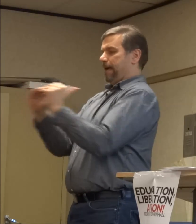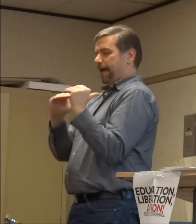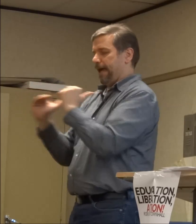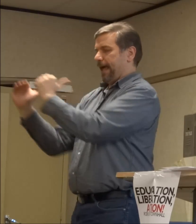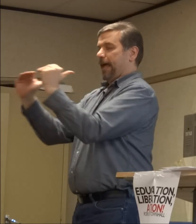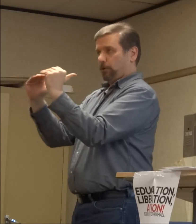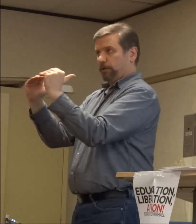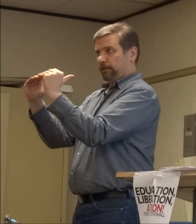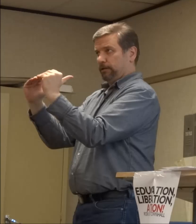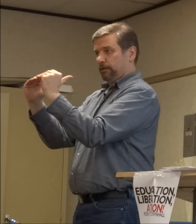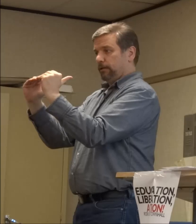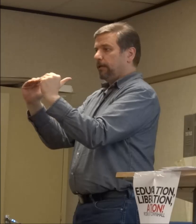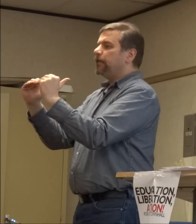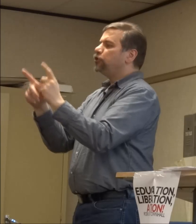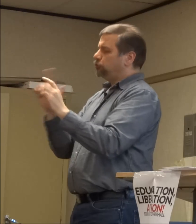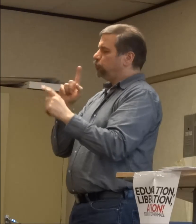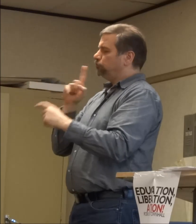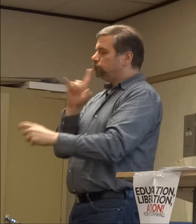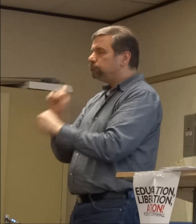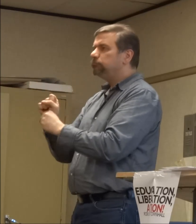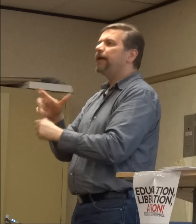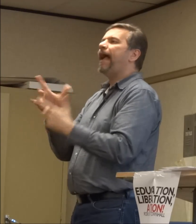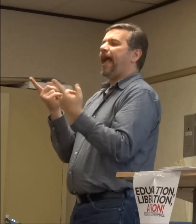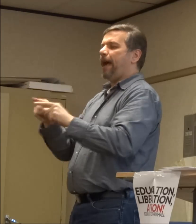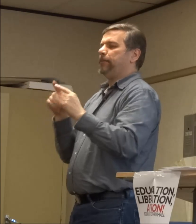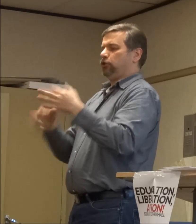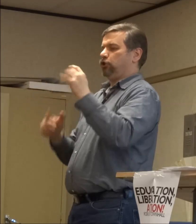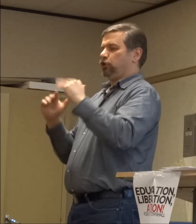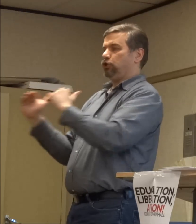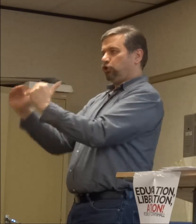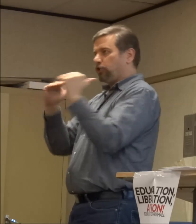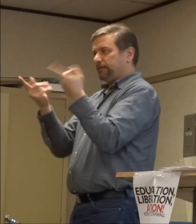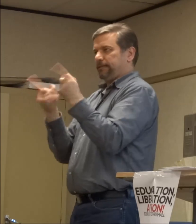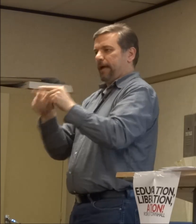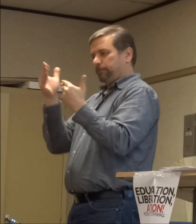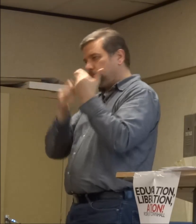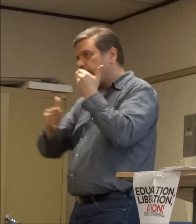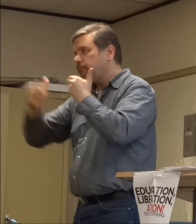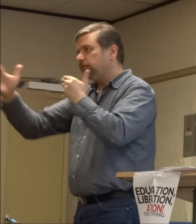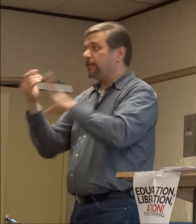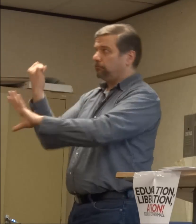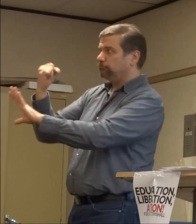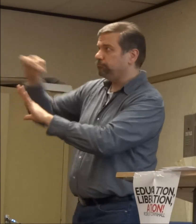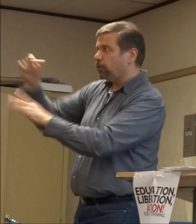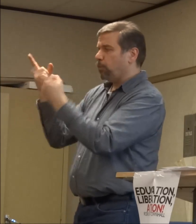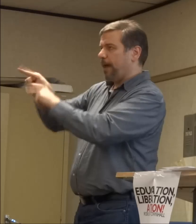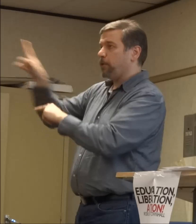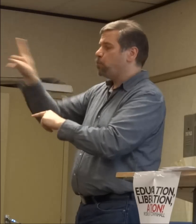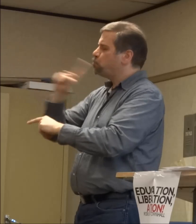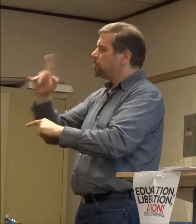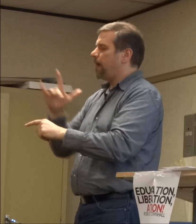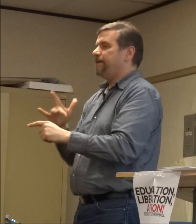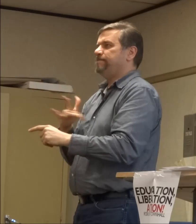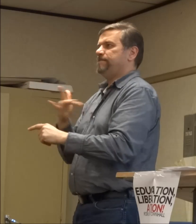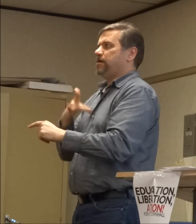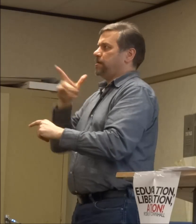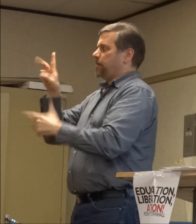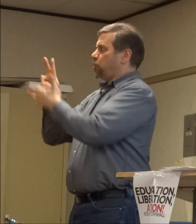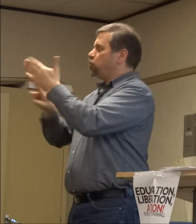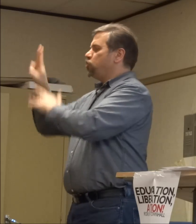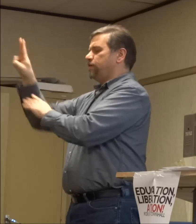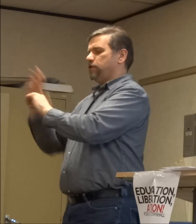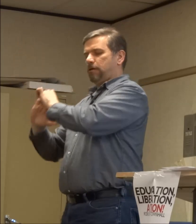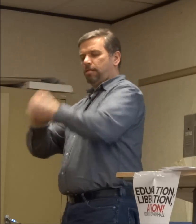that justice for systemic oppressions we continue to resist is happening. I am deeply disturbed by the climate of violence that this